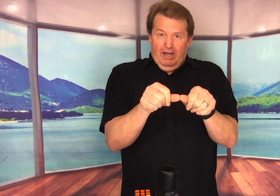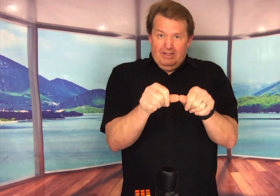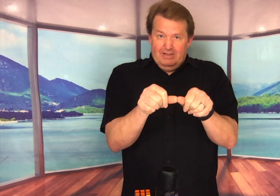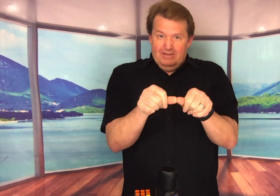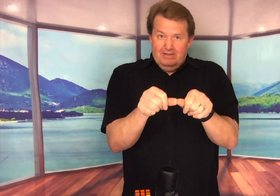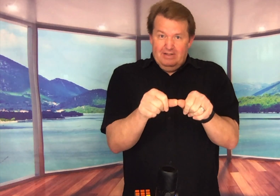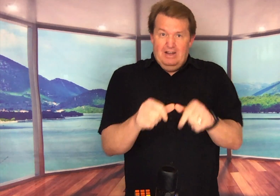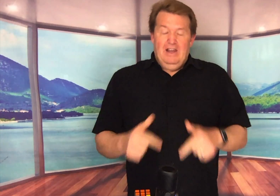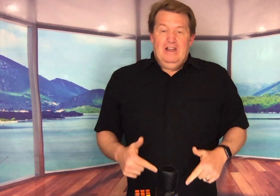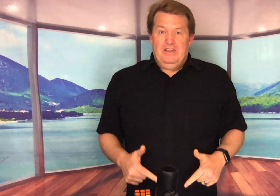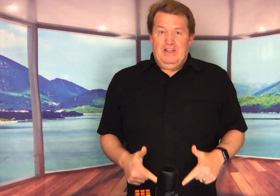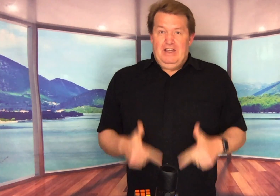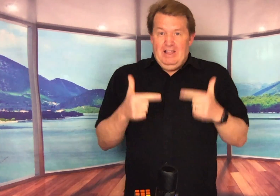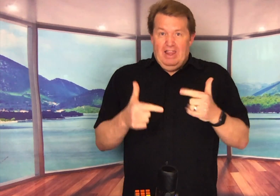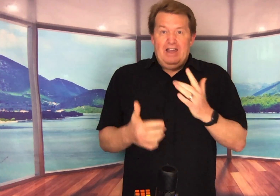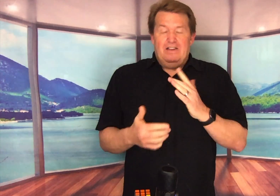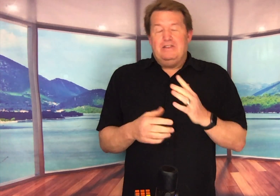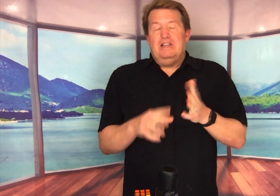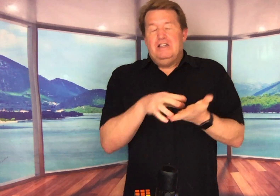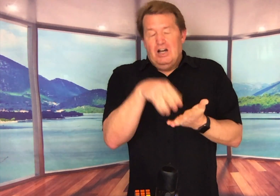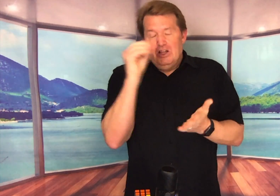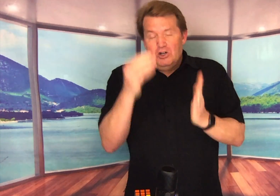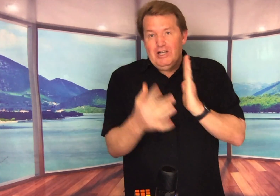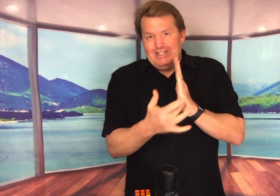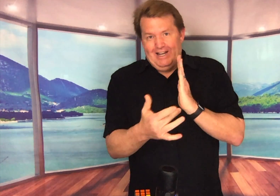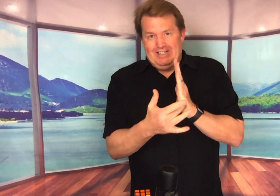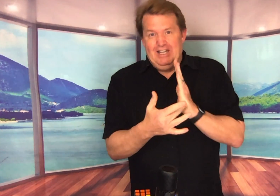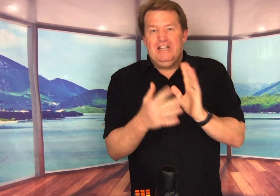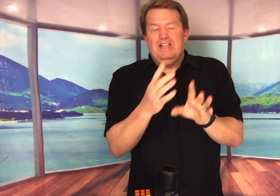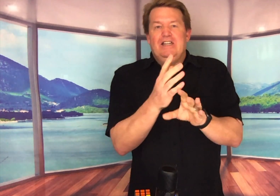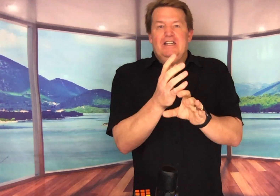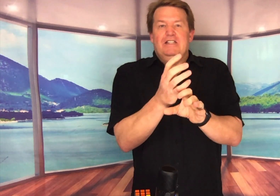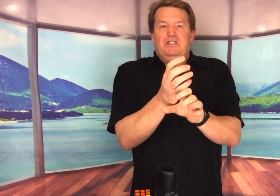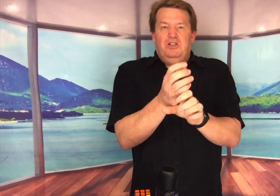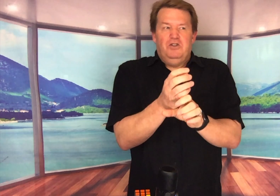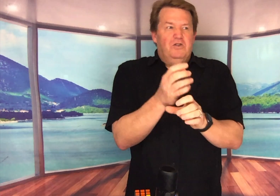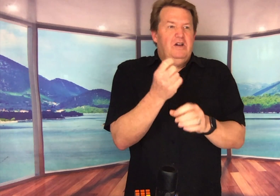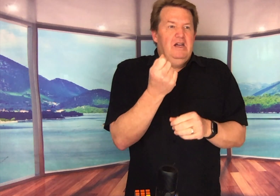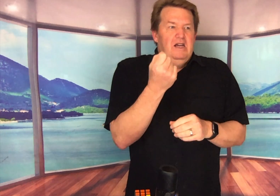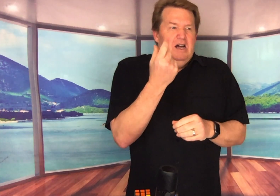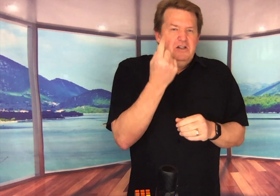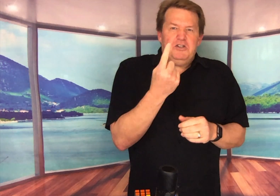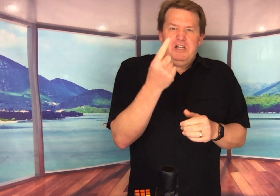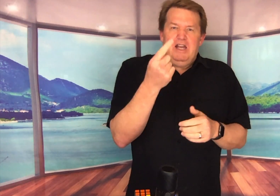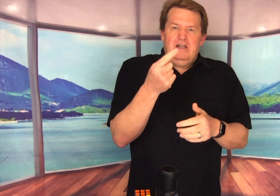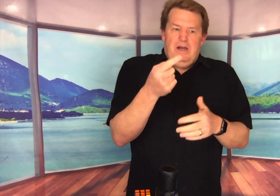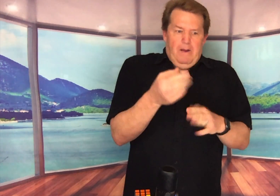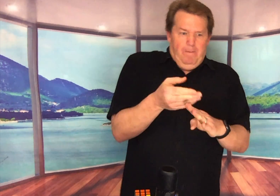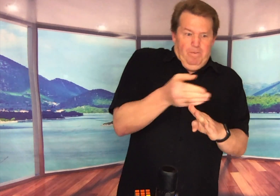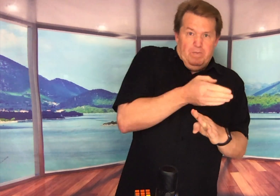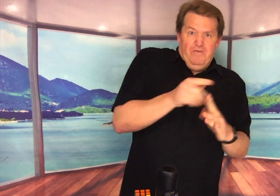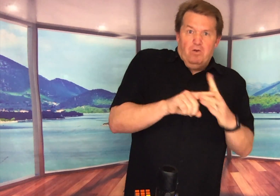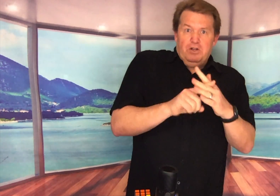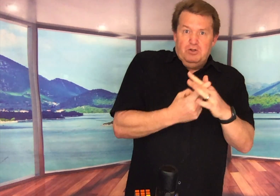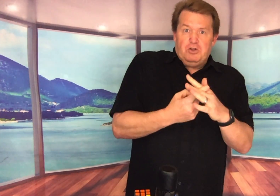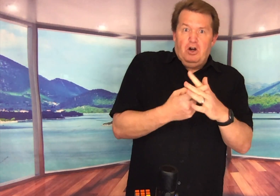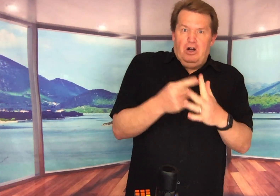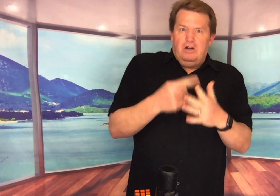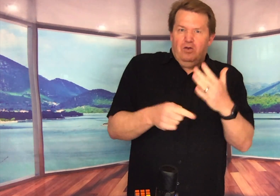place. The learning technique is to understand before you start what